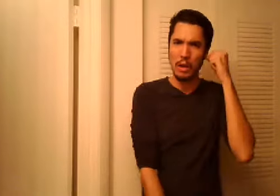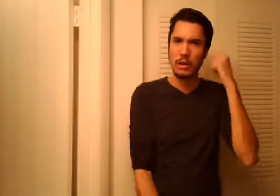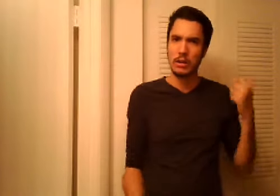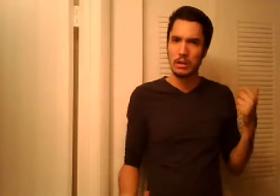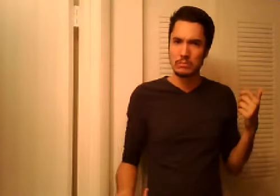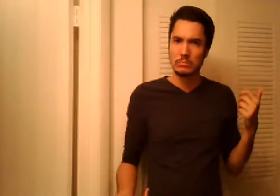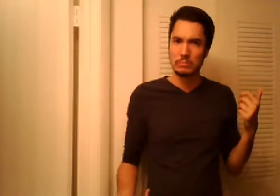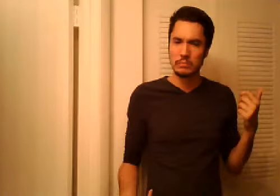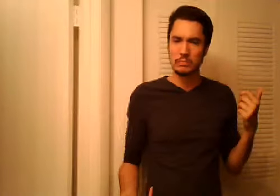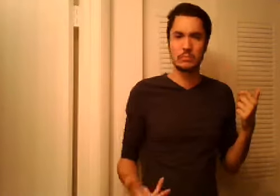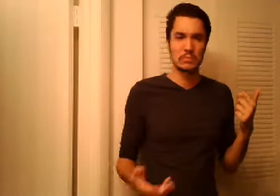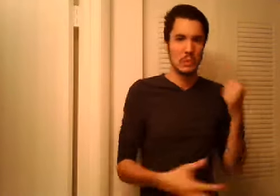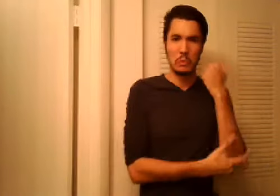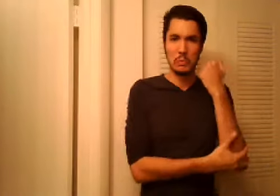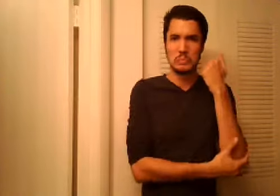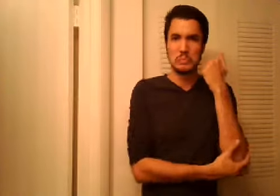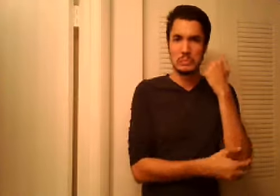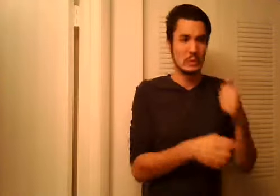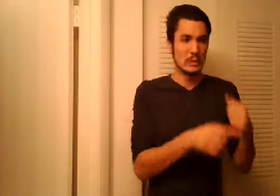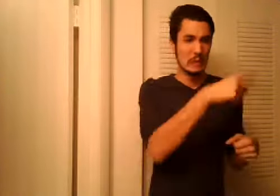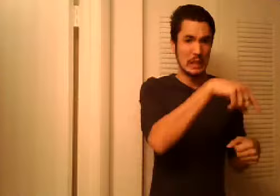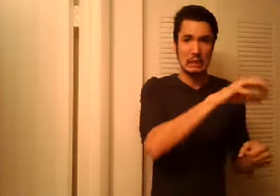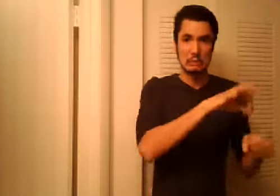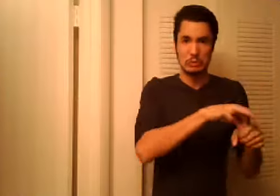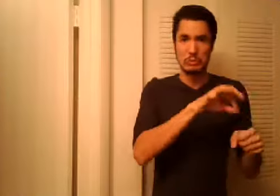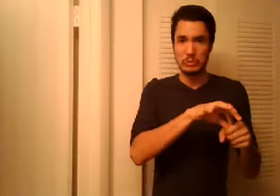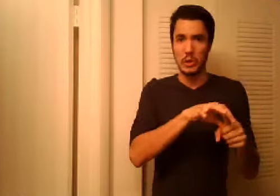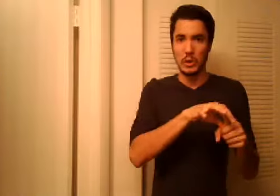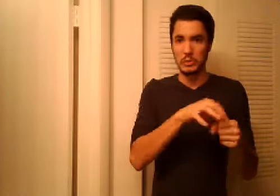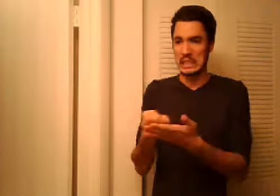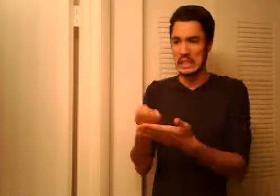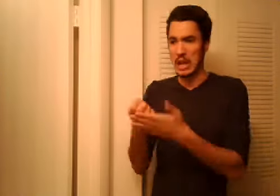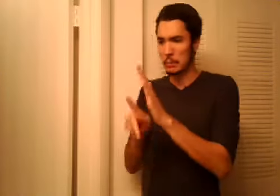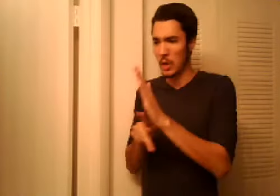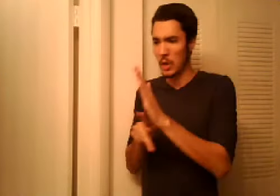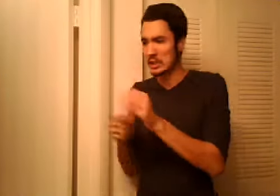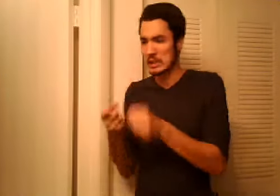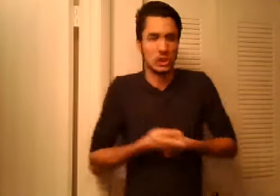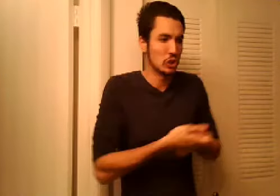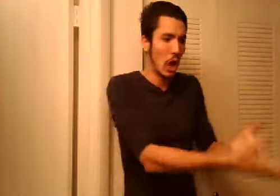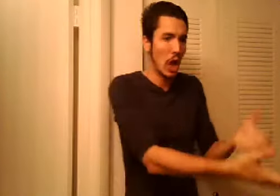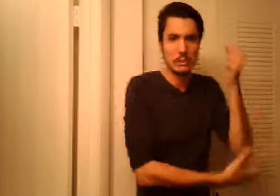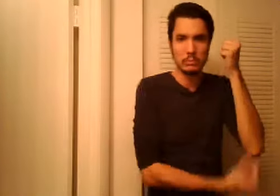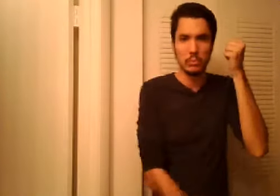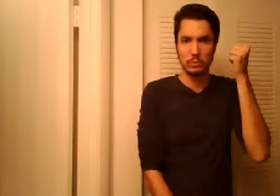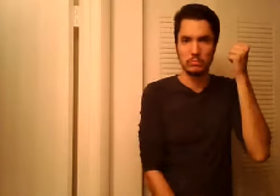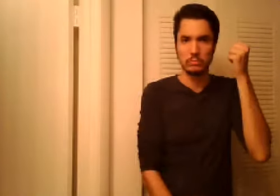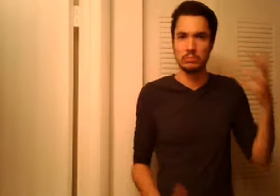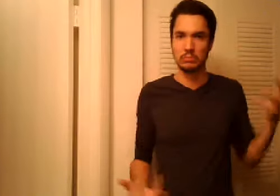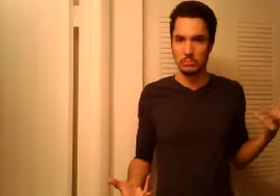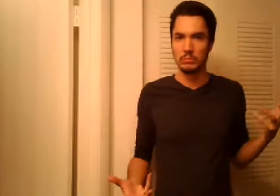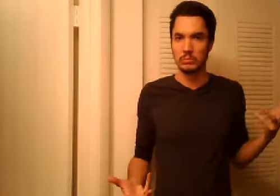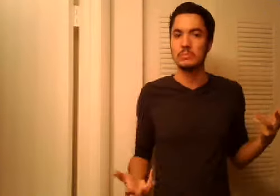policies, right, that help to keep them poor? Right? That's what Thomas Frank wants to know. So he actually wrote this book called What's the Matter with Kansas? Now, what he